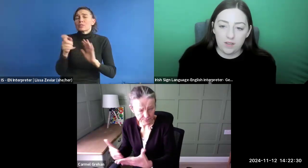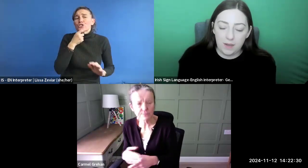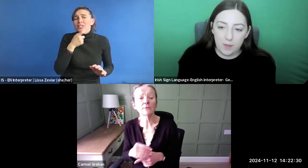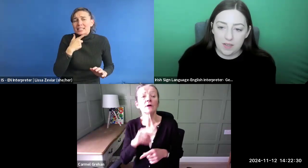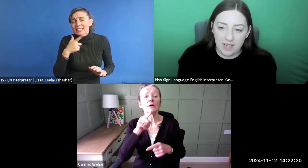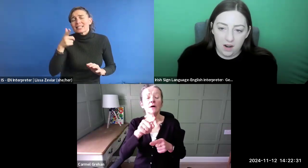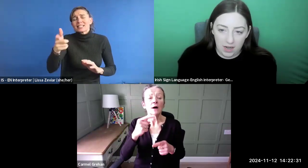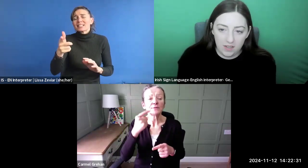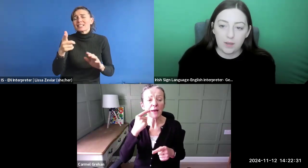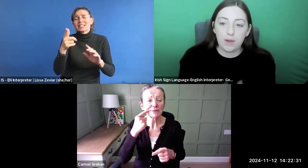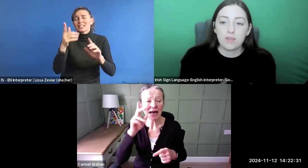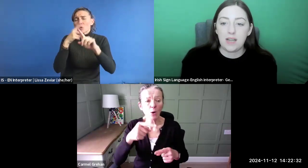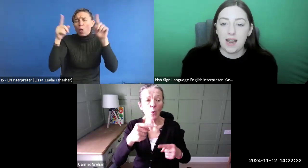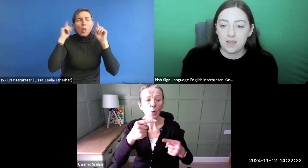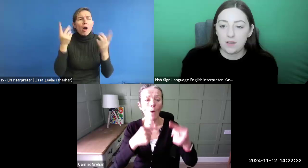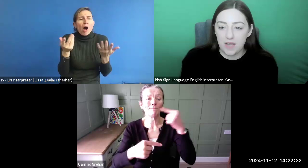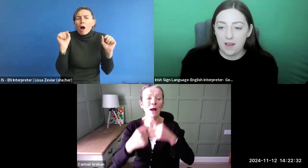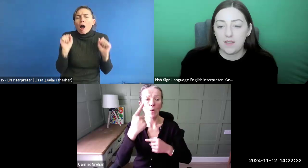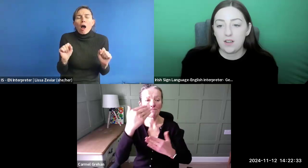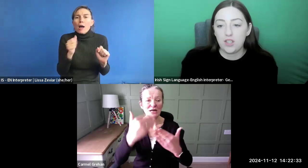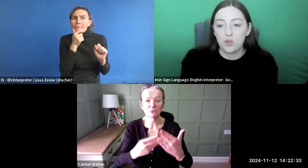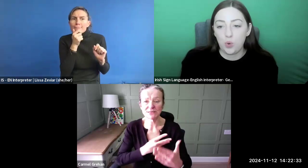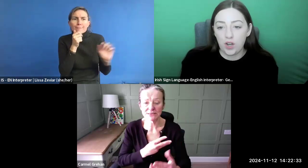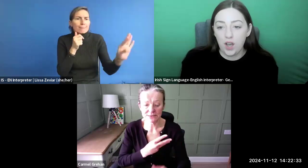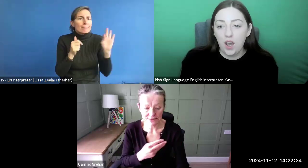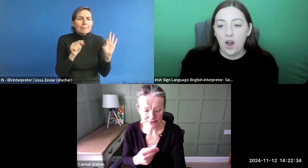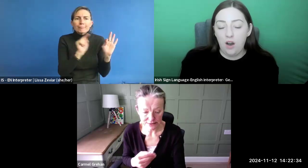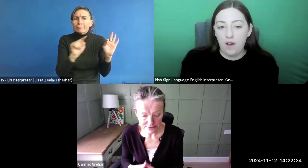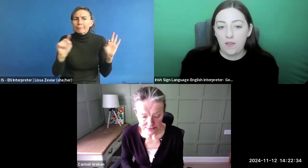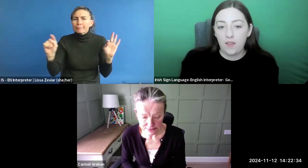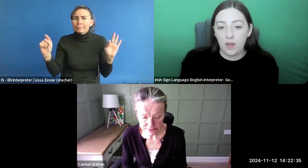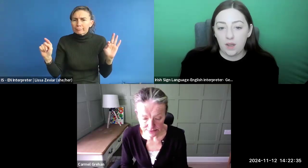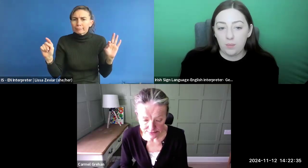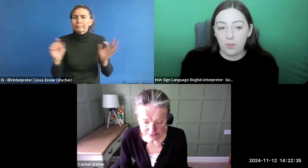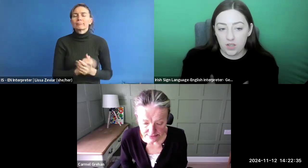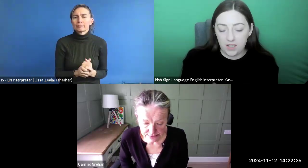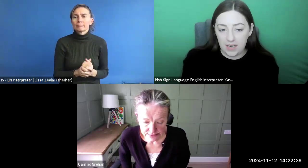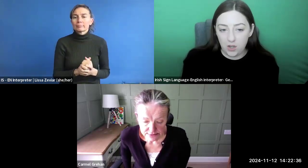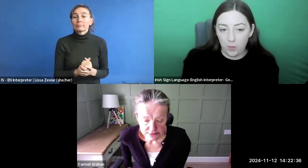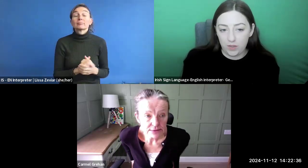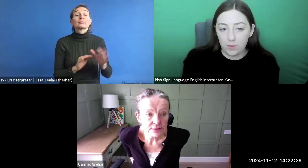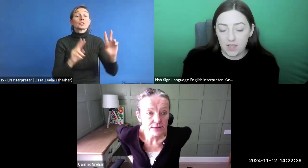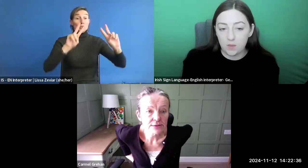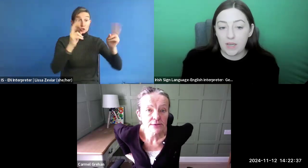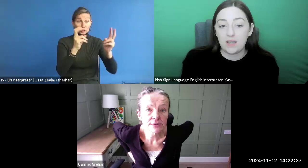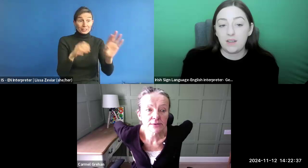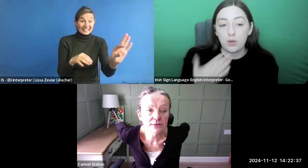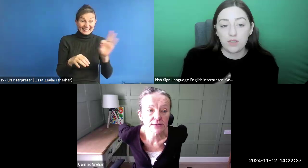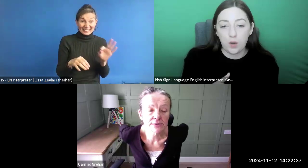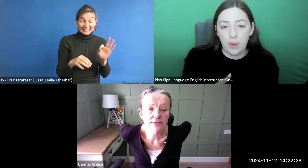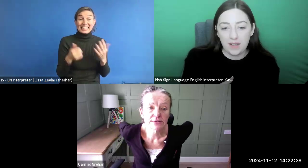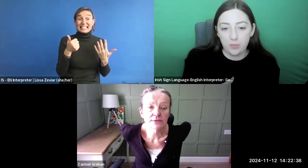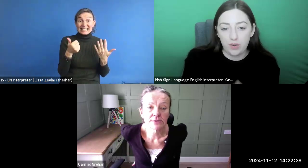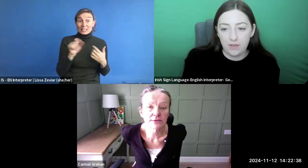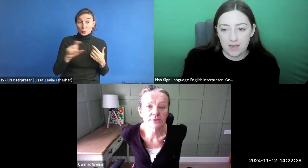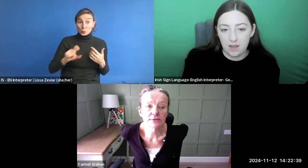to Ireland, a famous building in Ireland. So they were able to select it themselves and then continue to work on the project leading up for those 6 weeks. And if we could